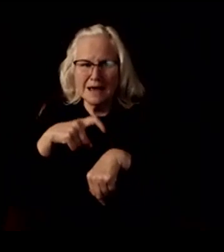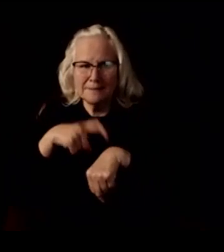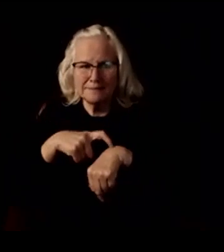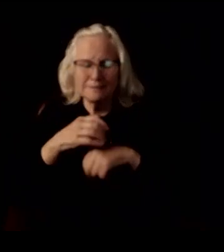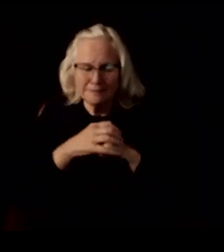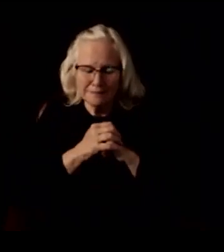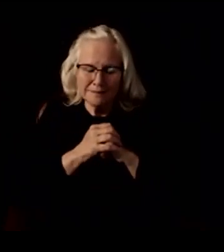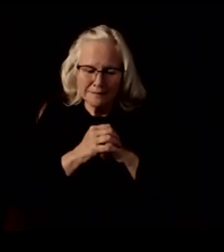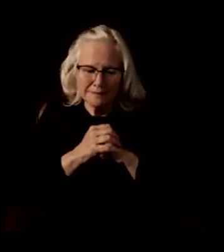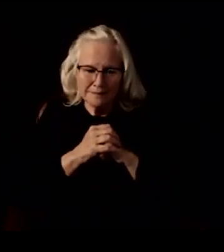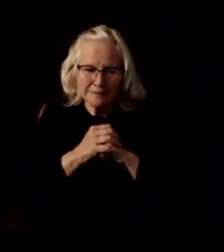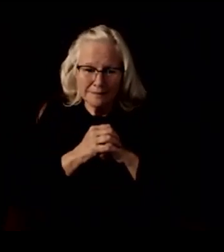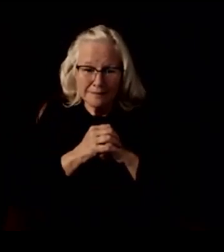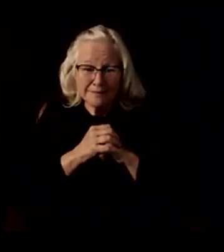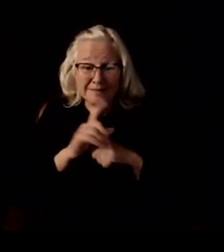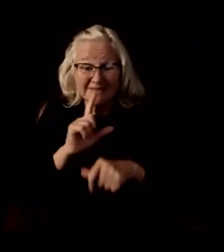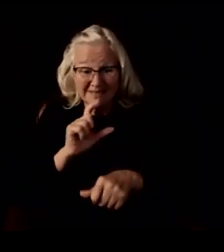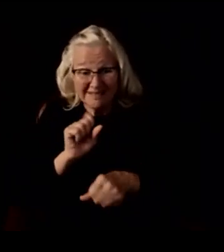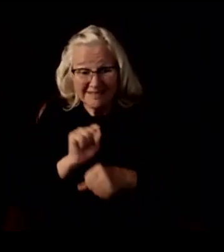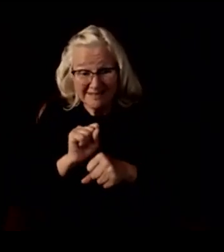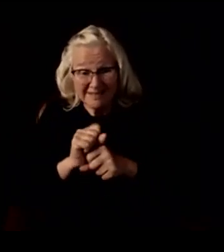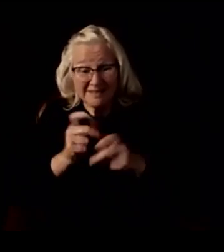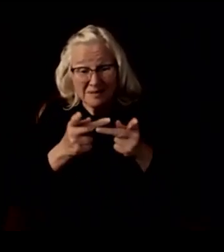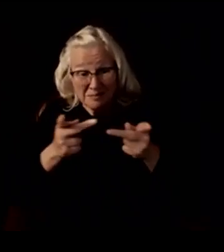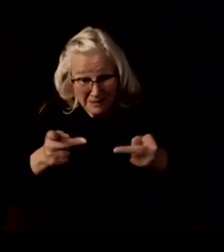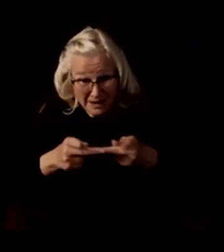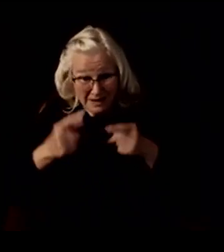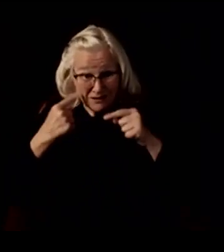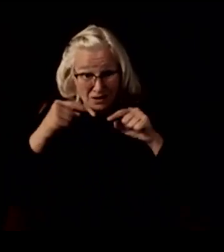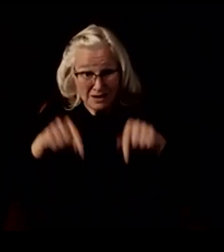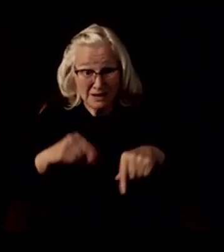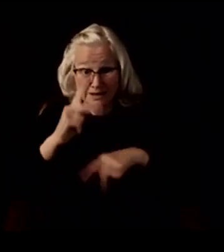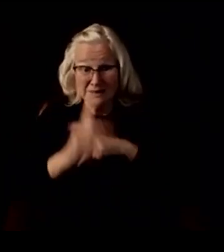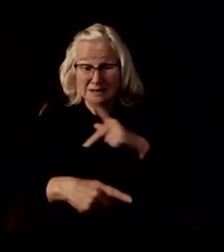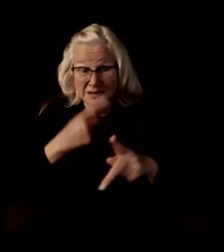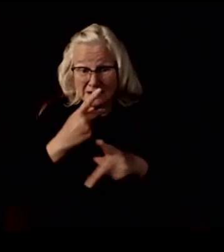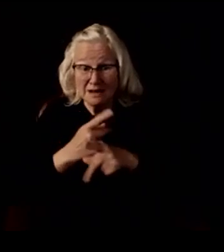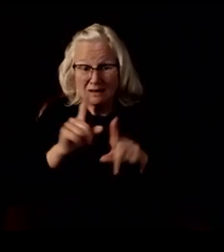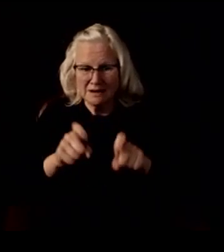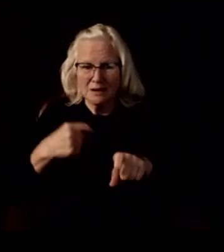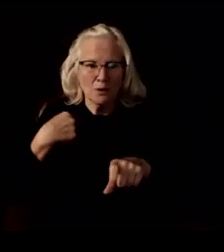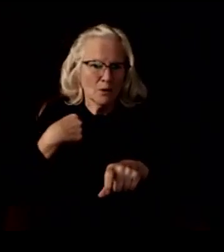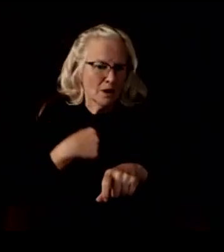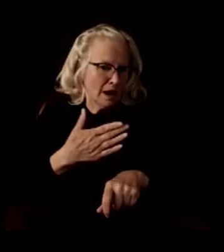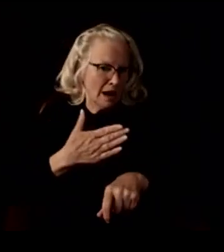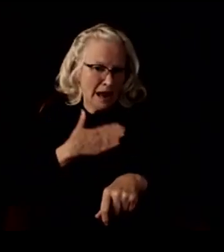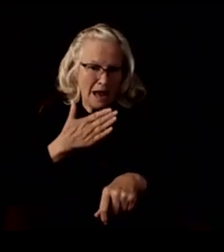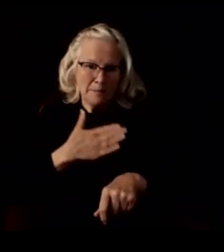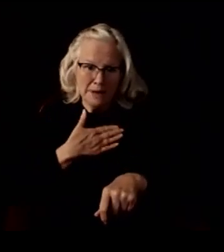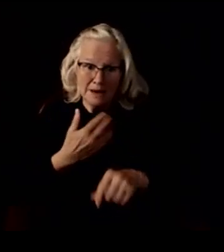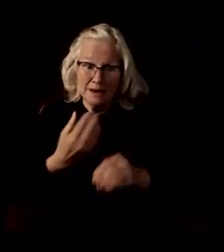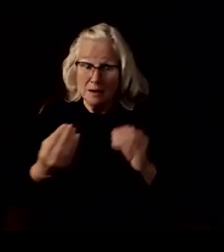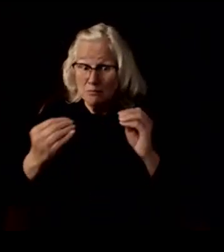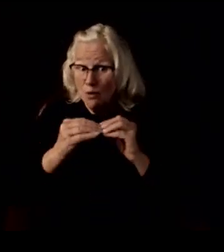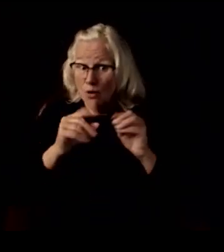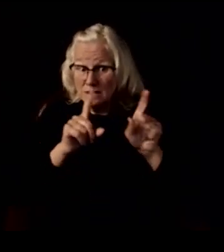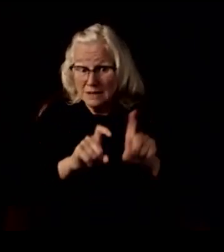these, and we're glad for increasing test capacity, but there are also some limitations.